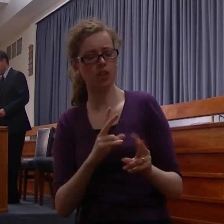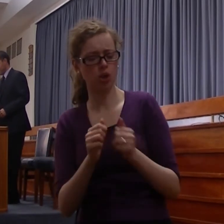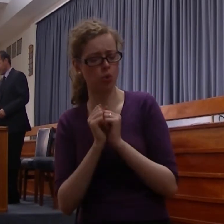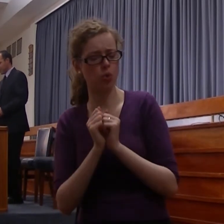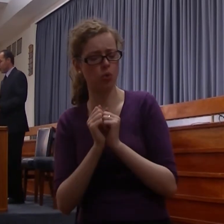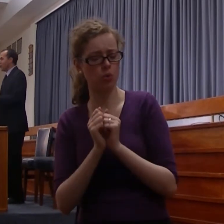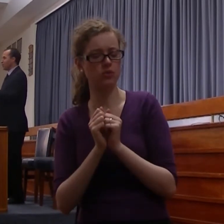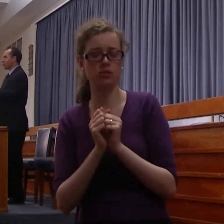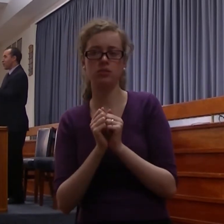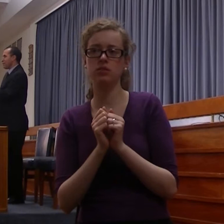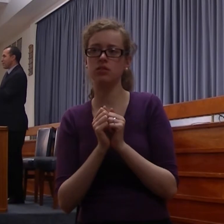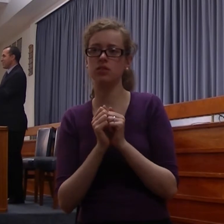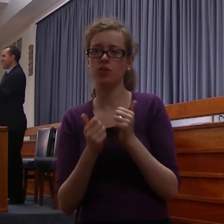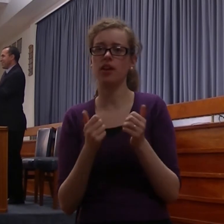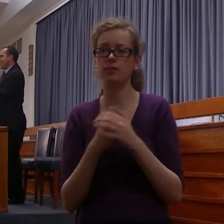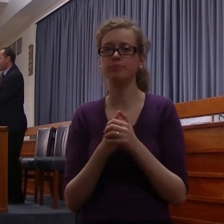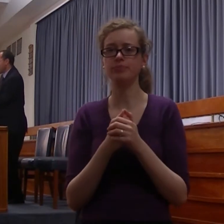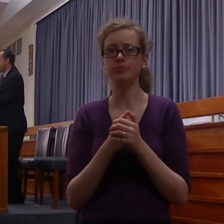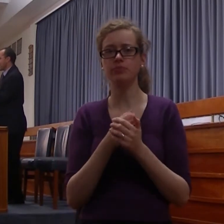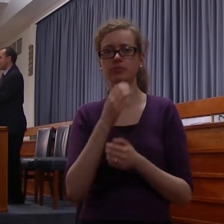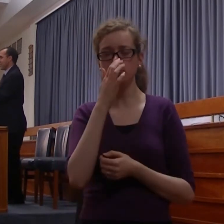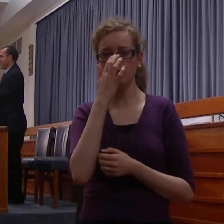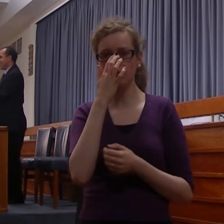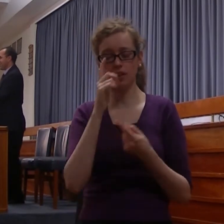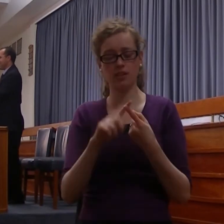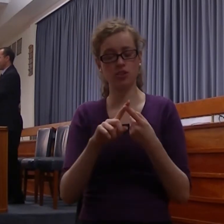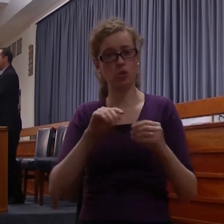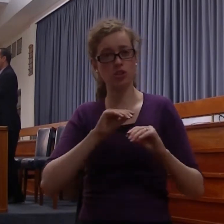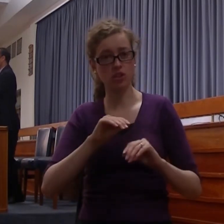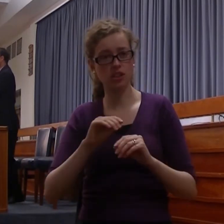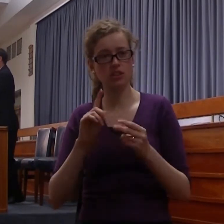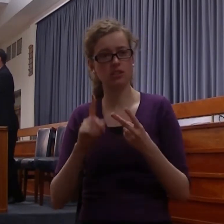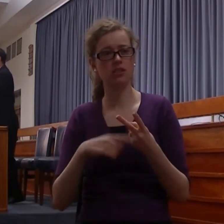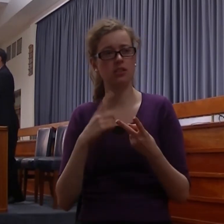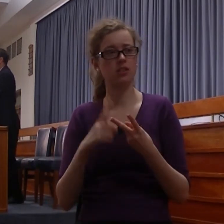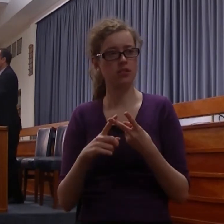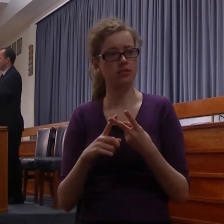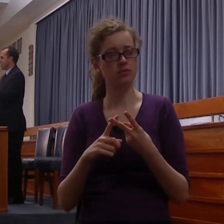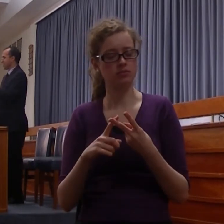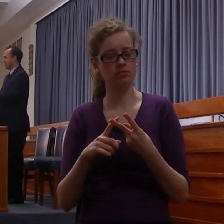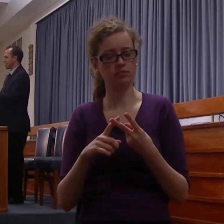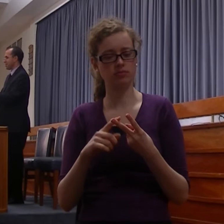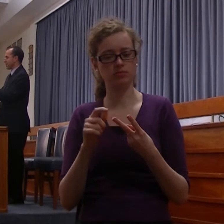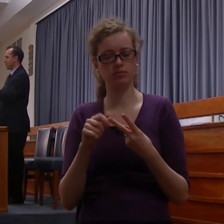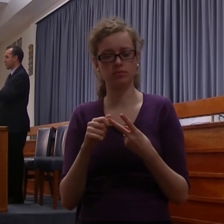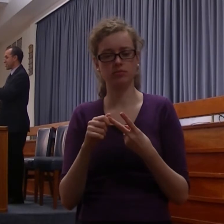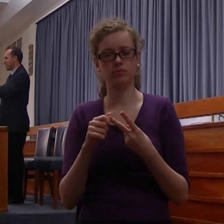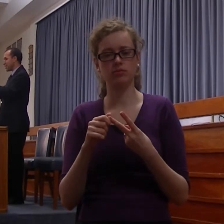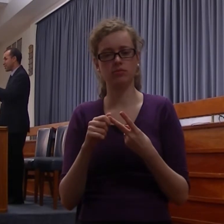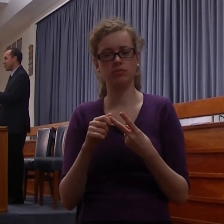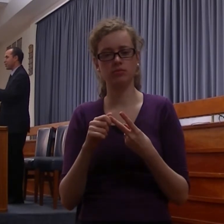church is precious before the Lord Jesus Christ, and his messengers are also precious. So we spoke about